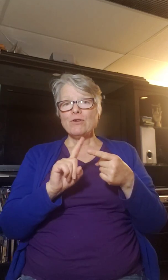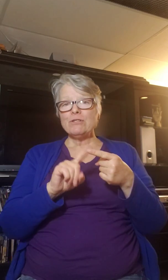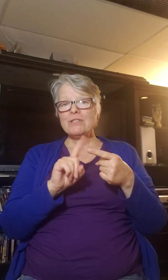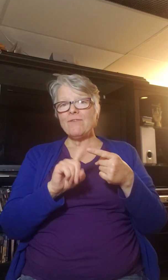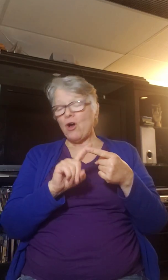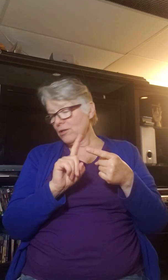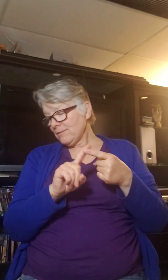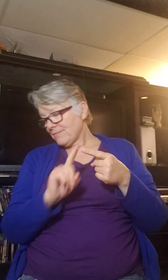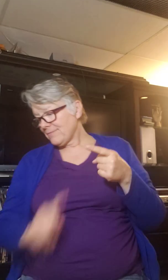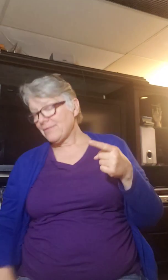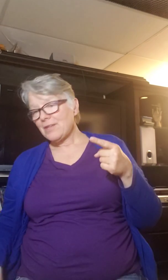First of all,